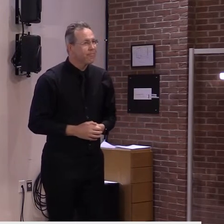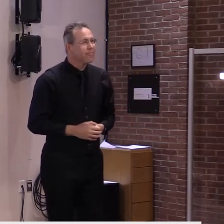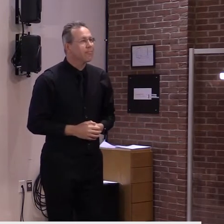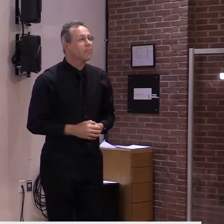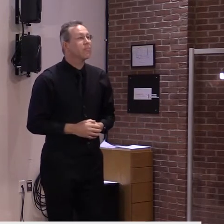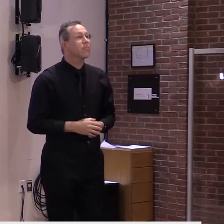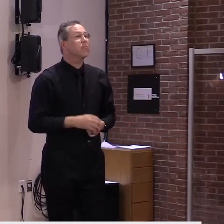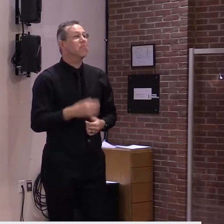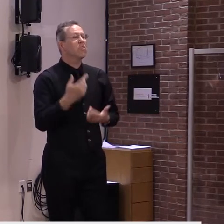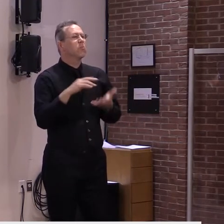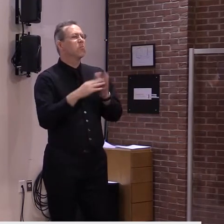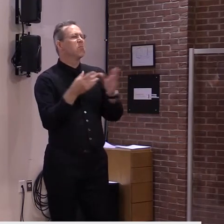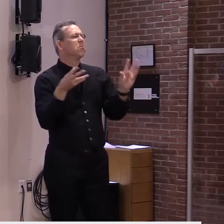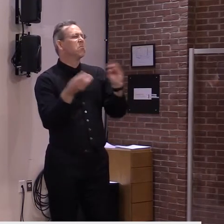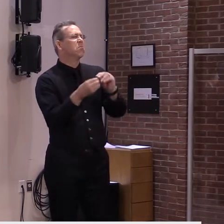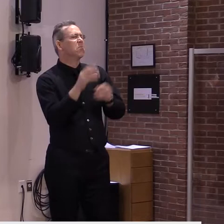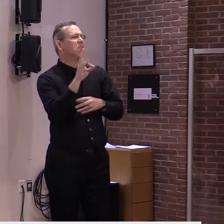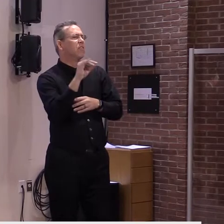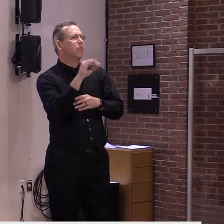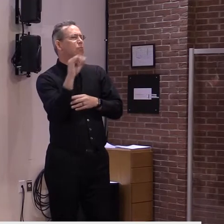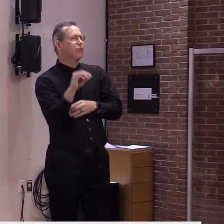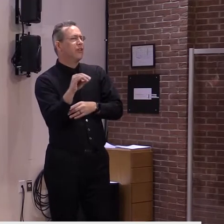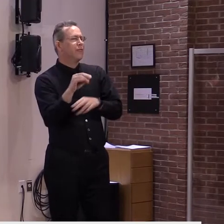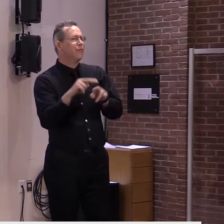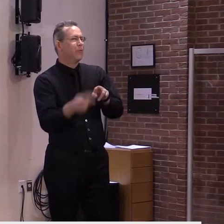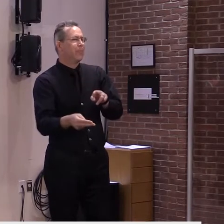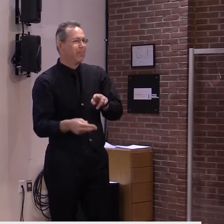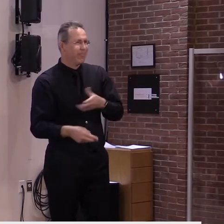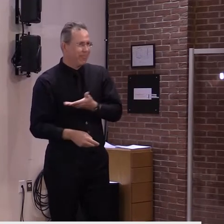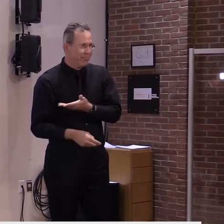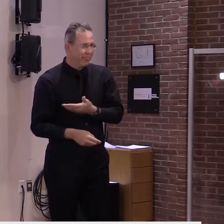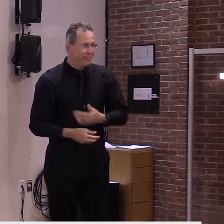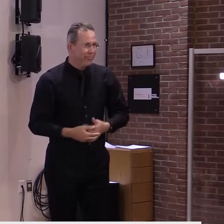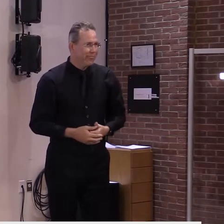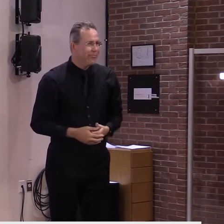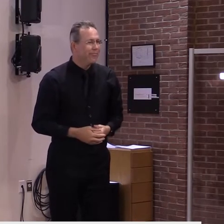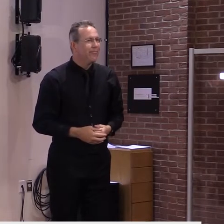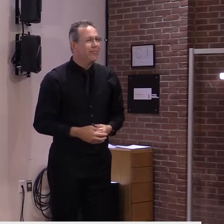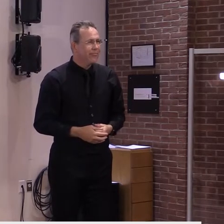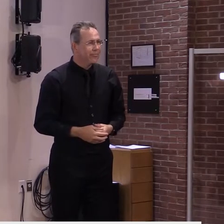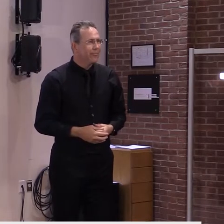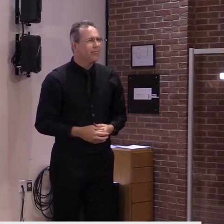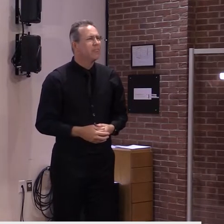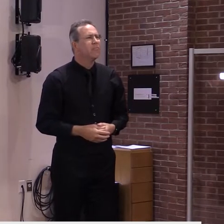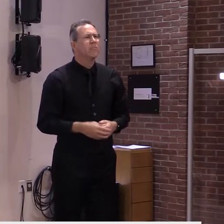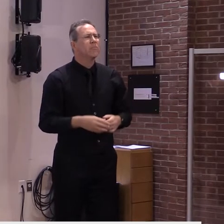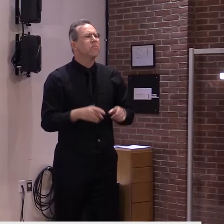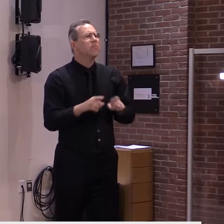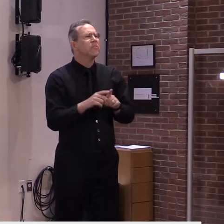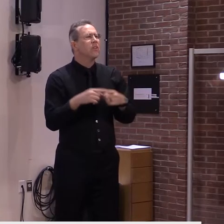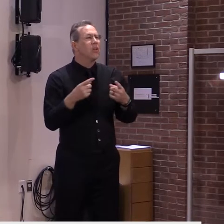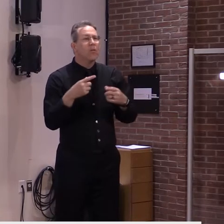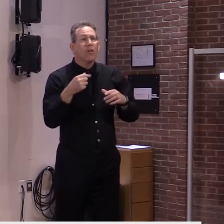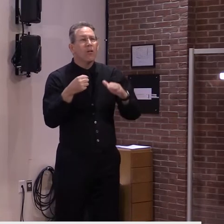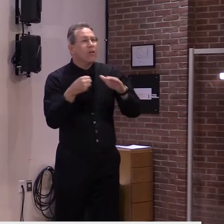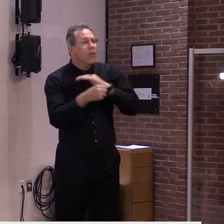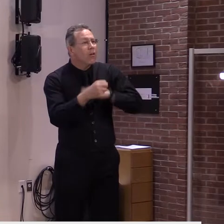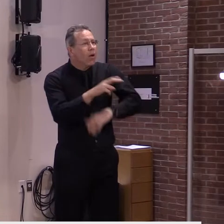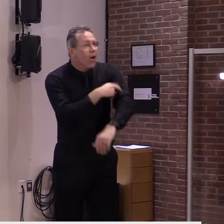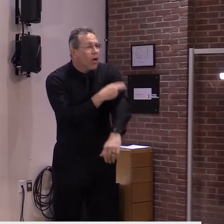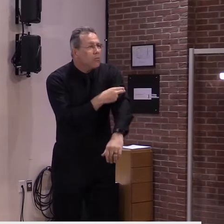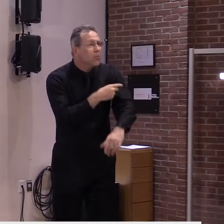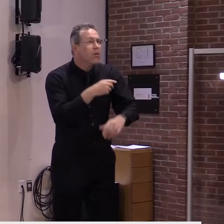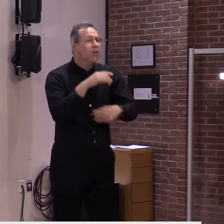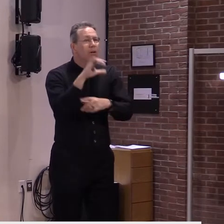70%. Hospitalization rates are also down across the region, as are fatalities. And probably most